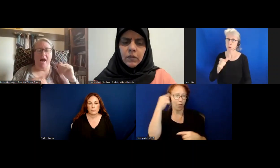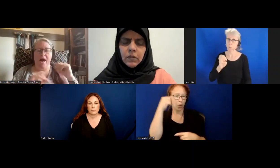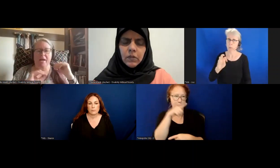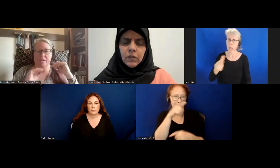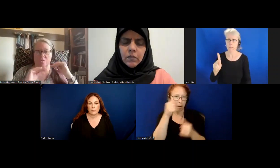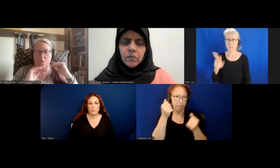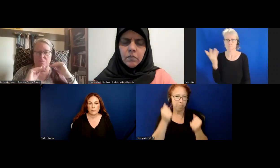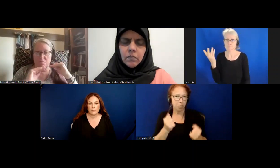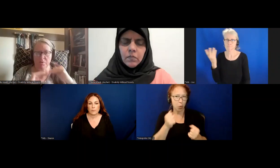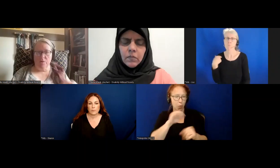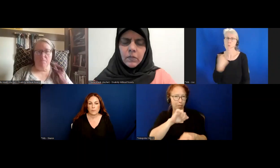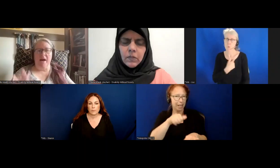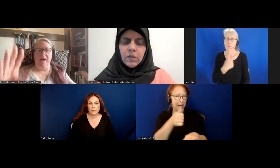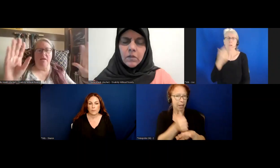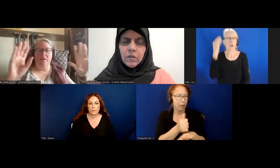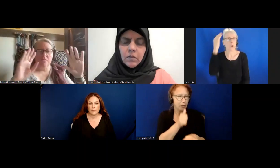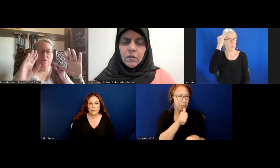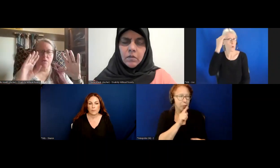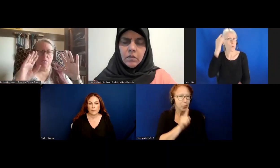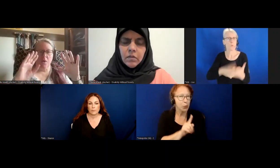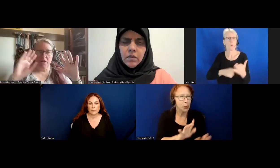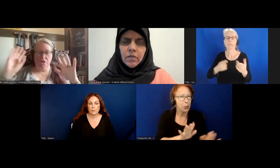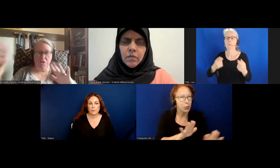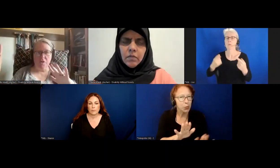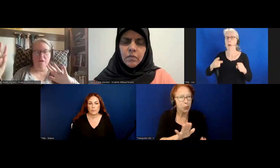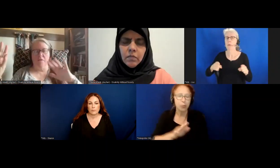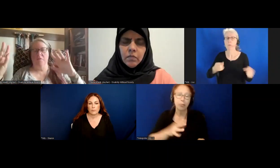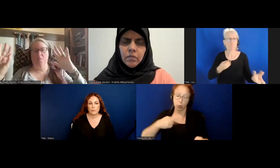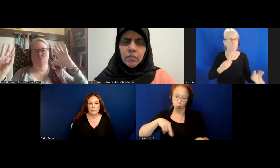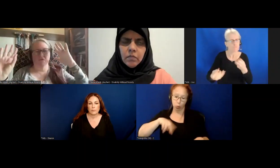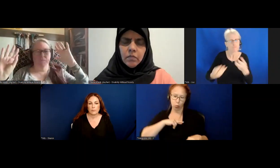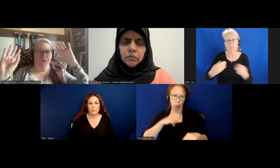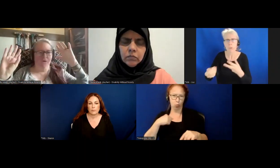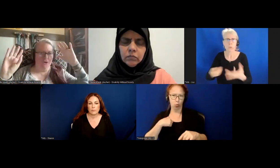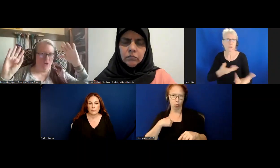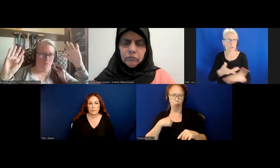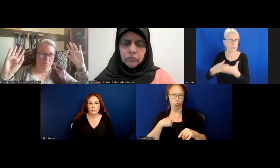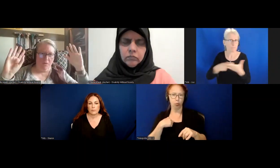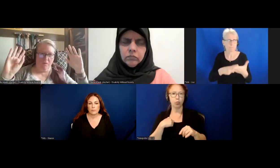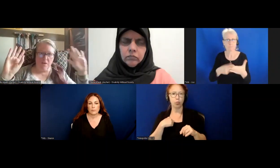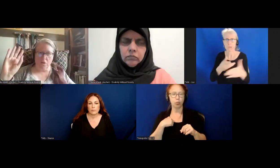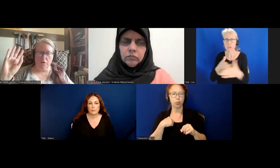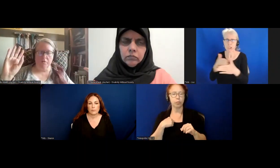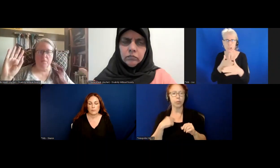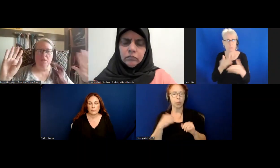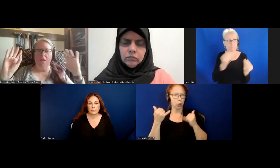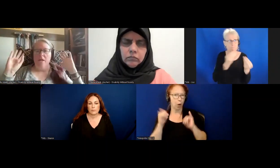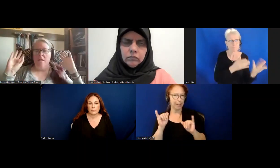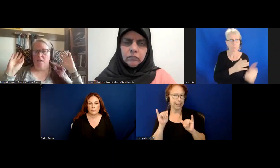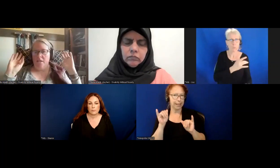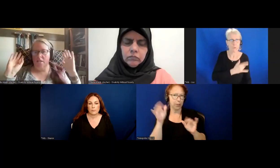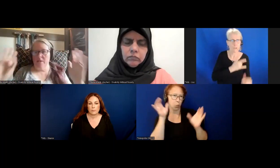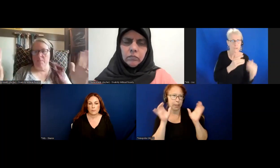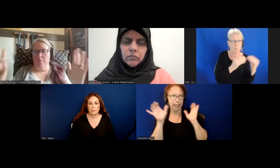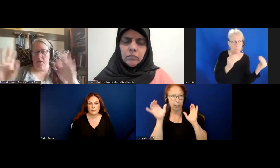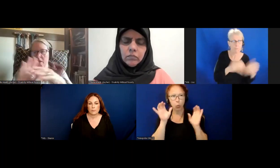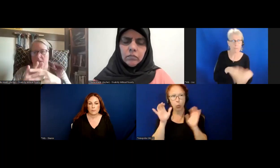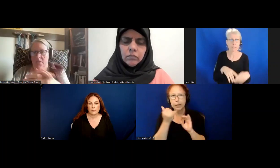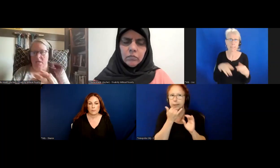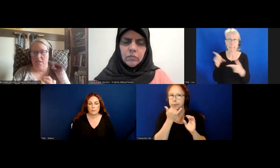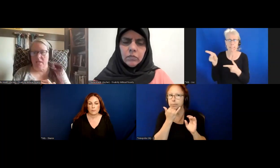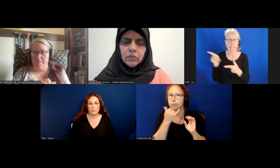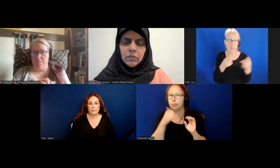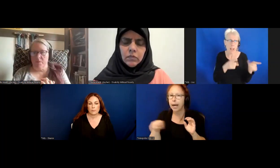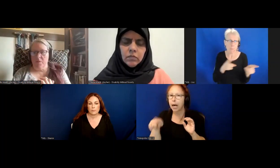on, and we report back to each other. We report to the provincial governments that this